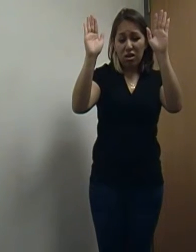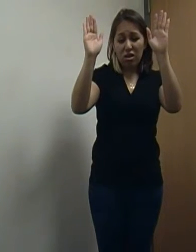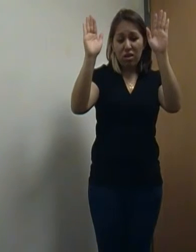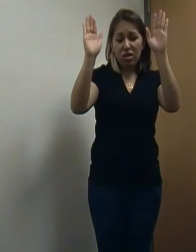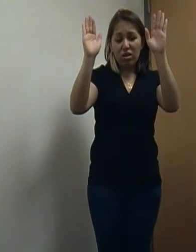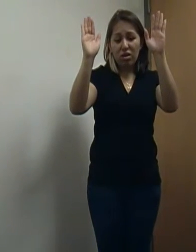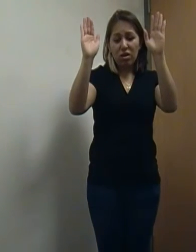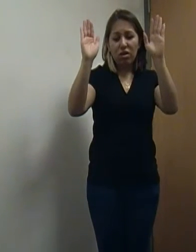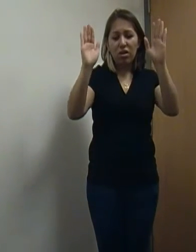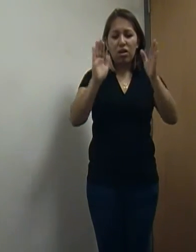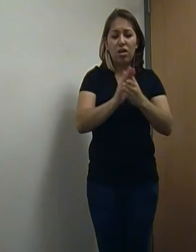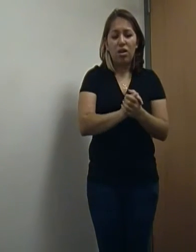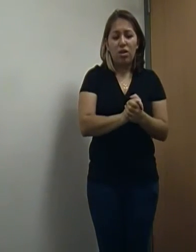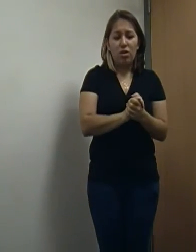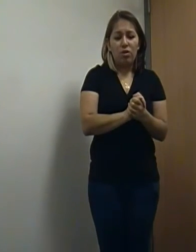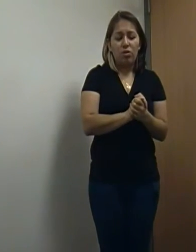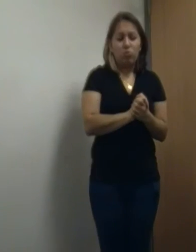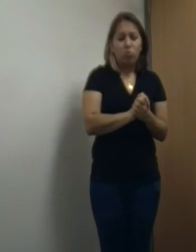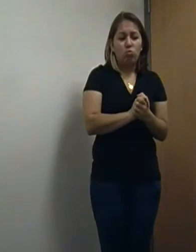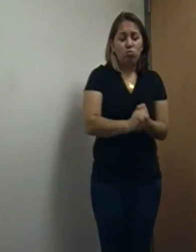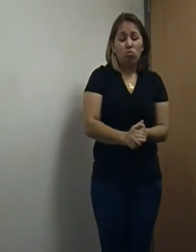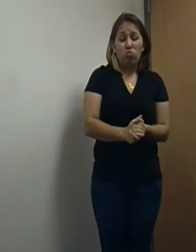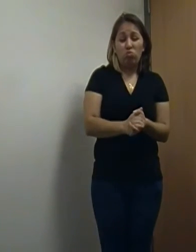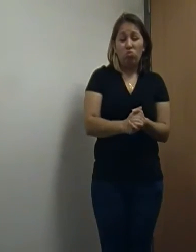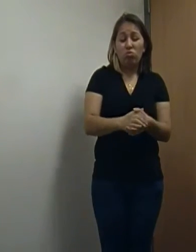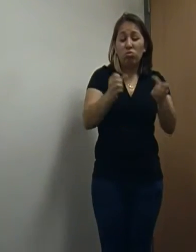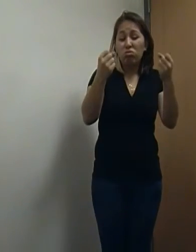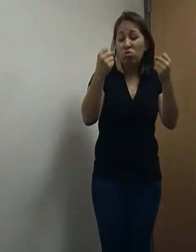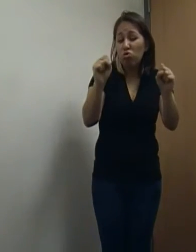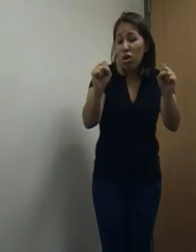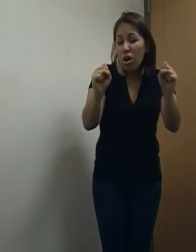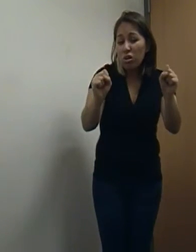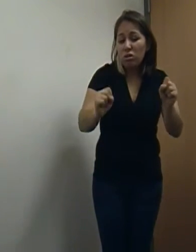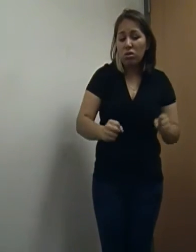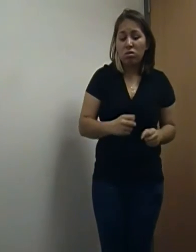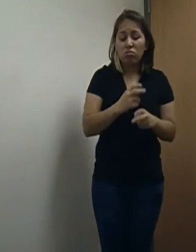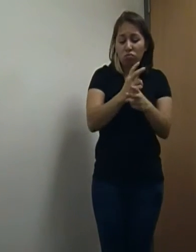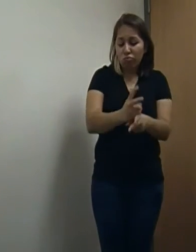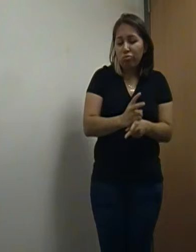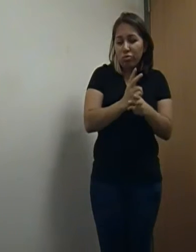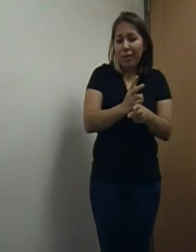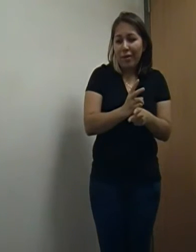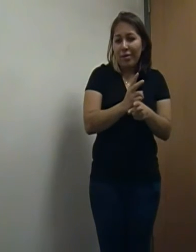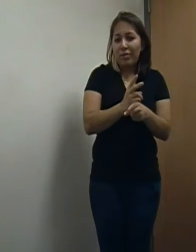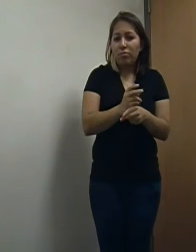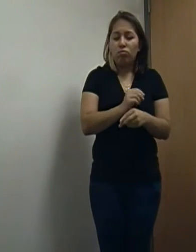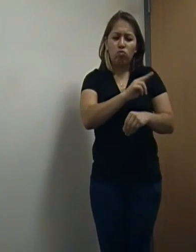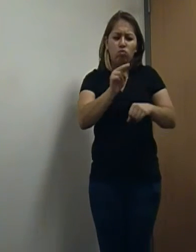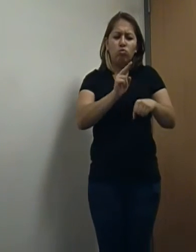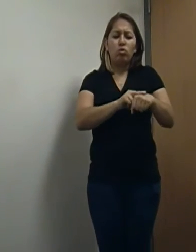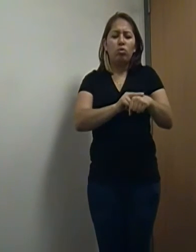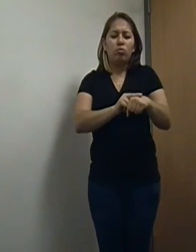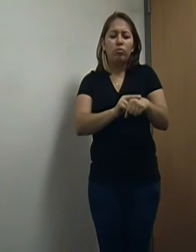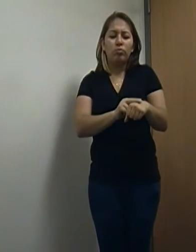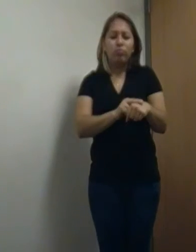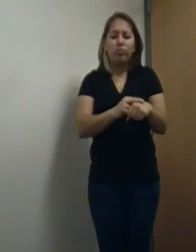we try and keep the same tradition that we had in my grandmother's time of meeting on Sunday evening and having a family